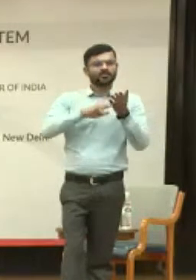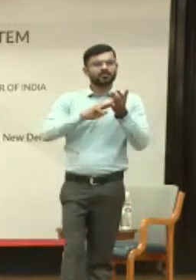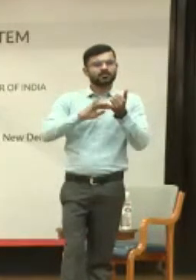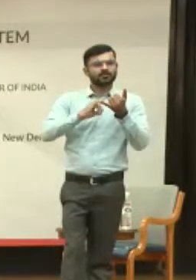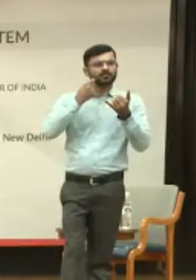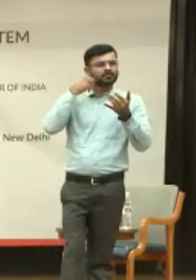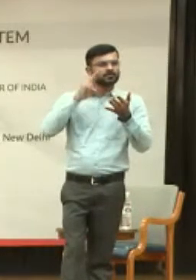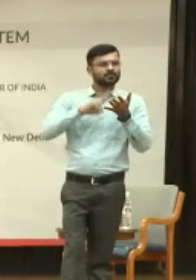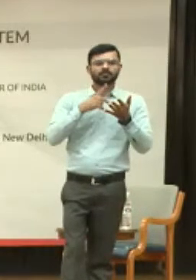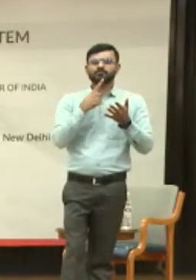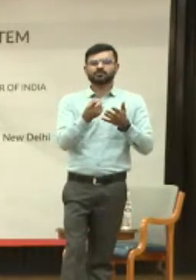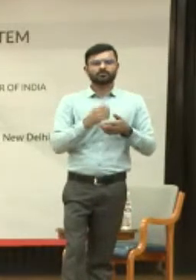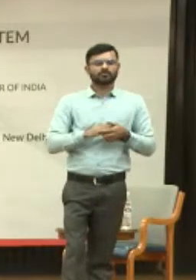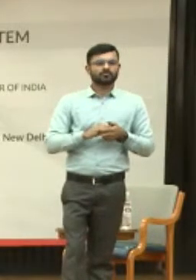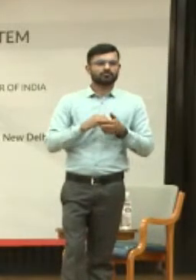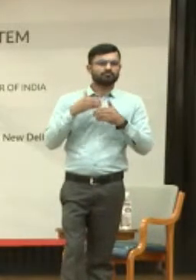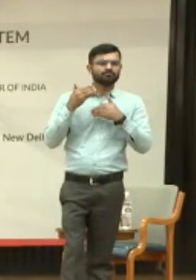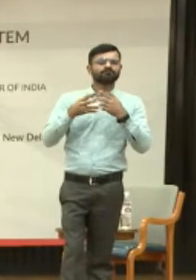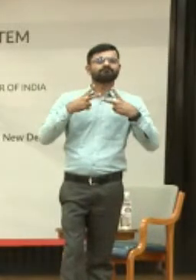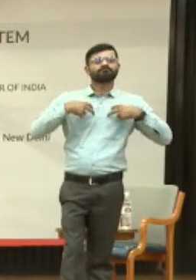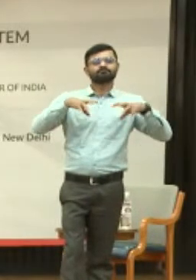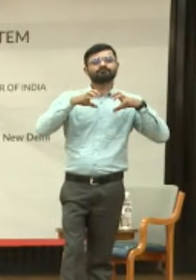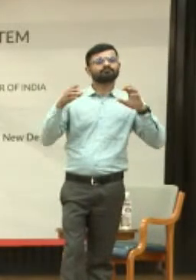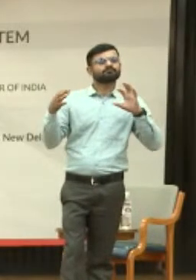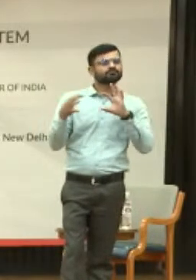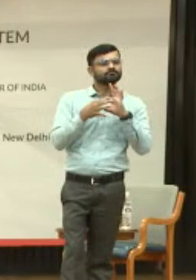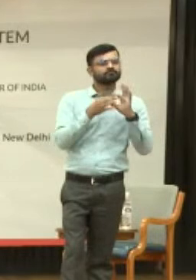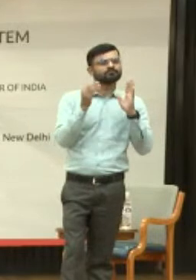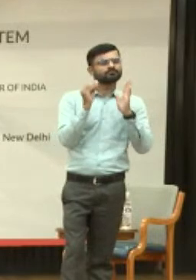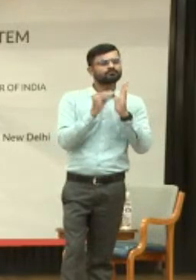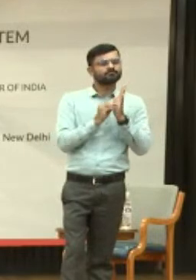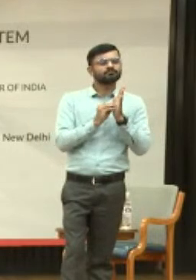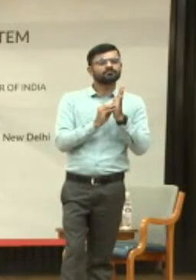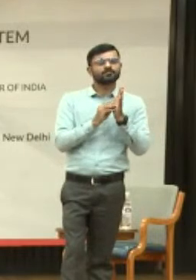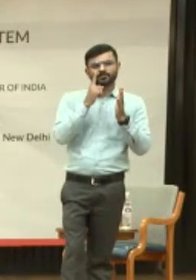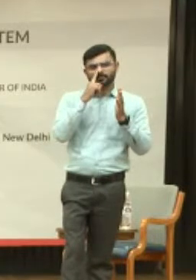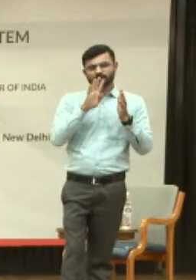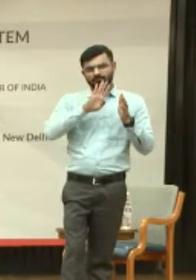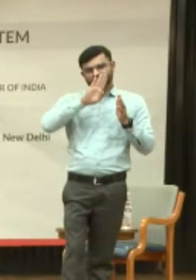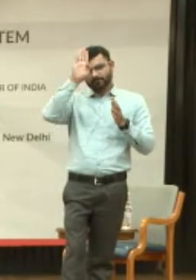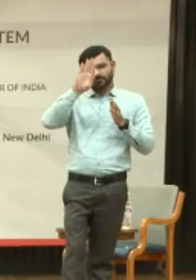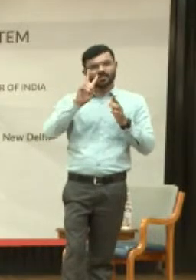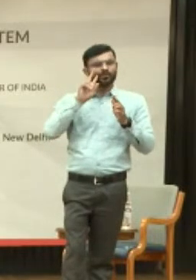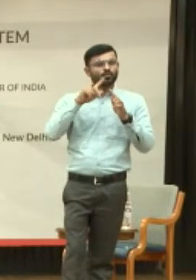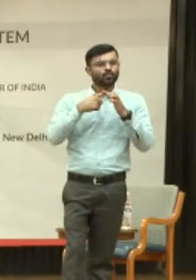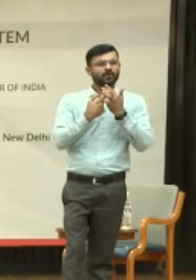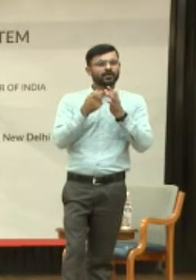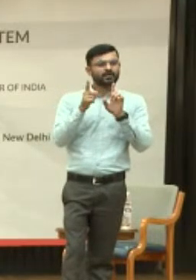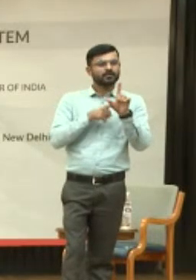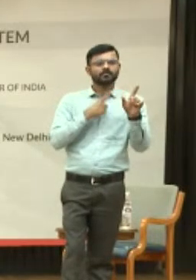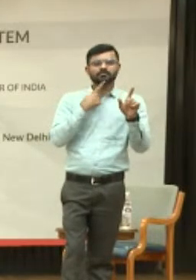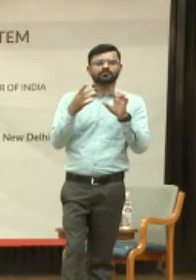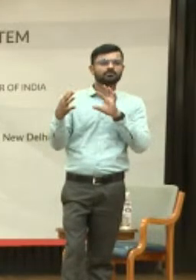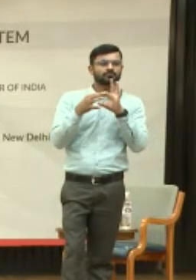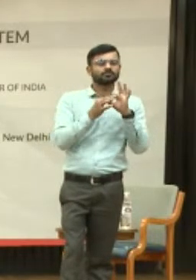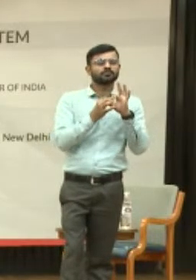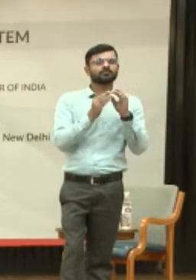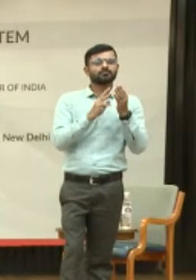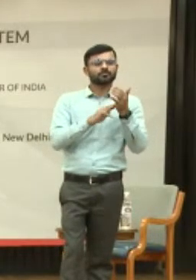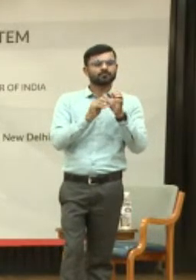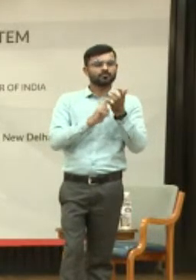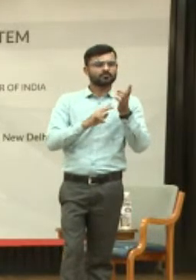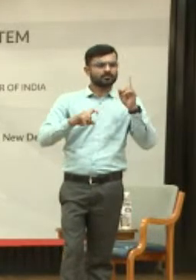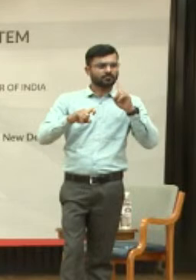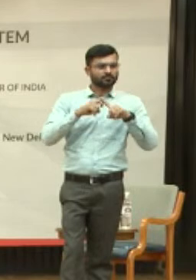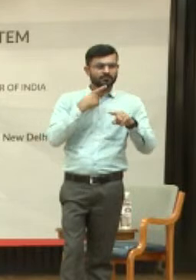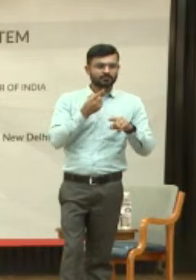time and stated that since we are constituted under the letters patent of Queen Victoria, our only overlord is the reigning British monarch